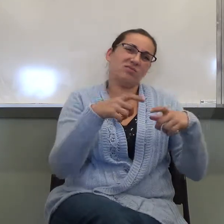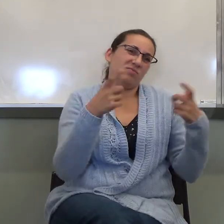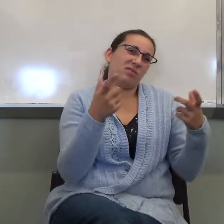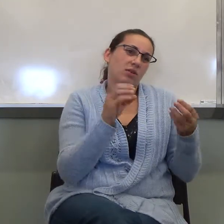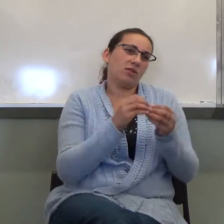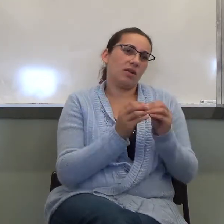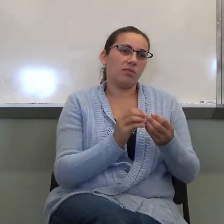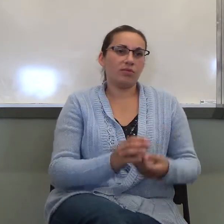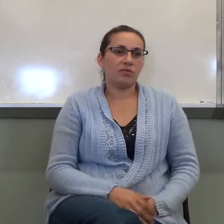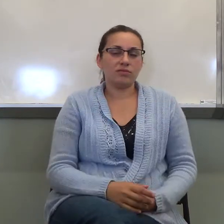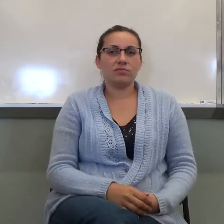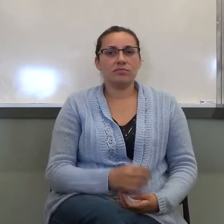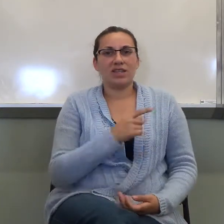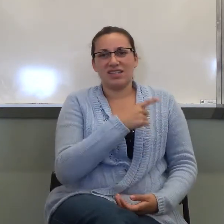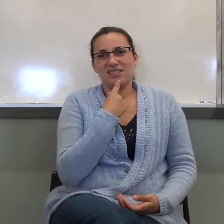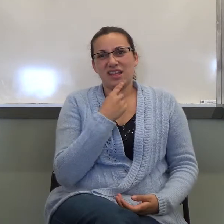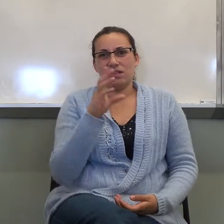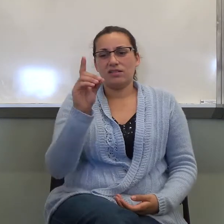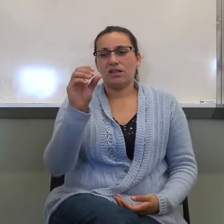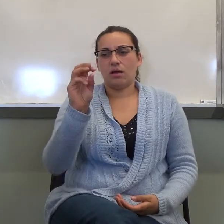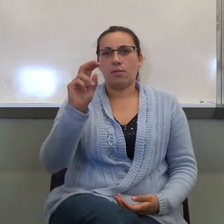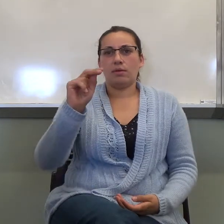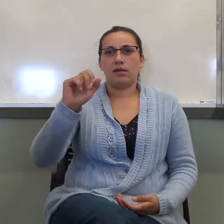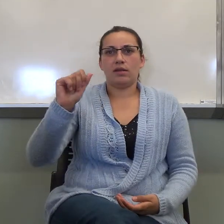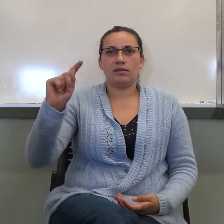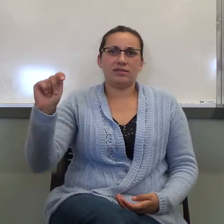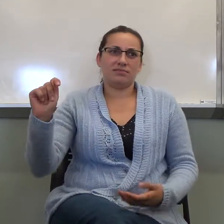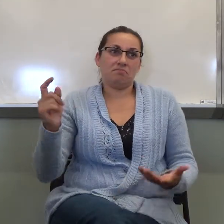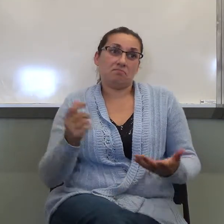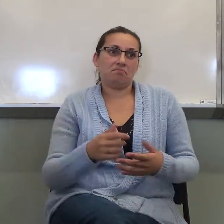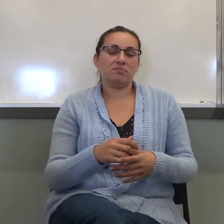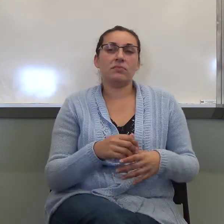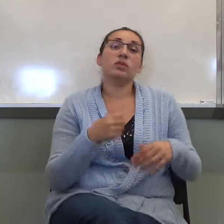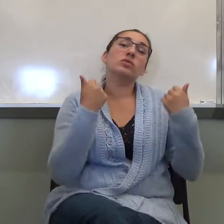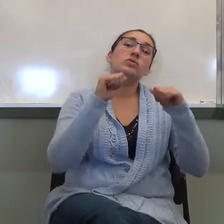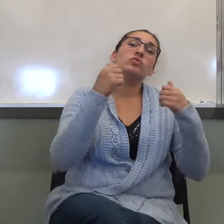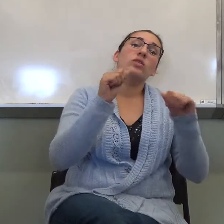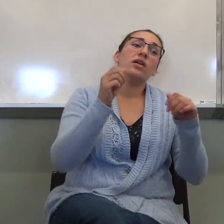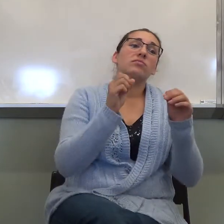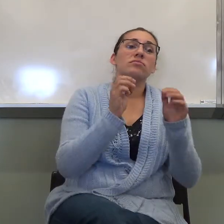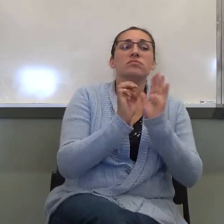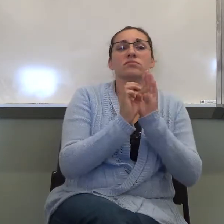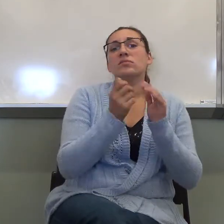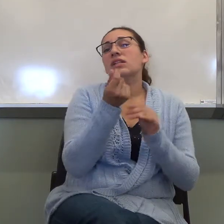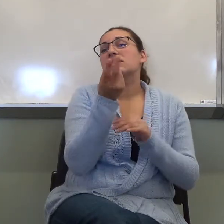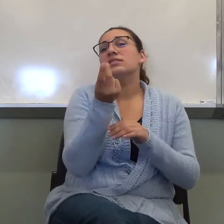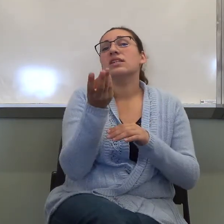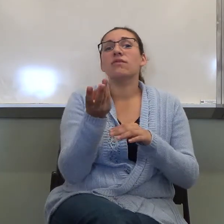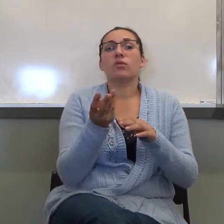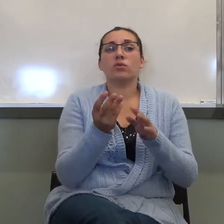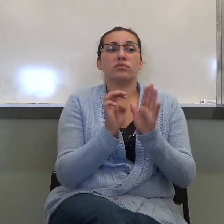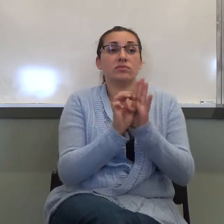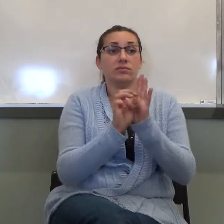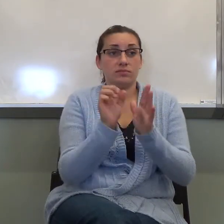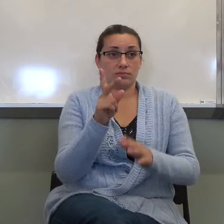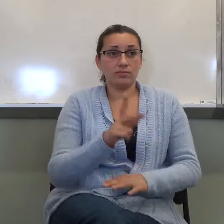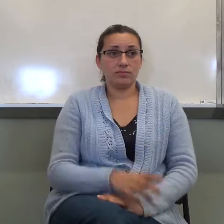Okay, let's do several examples of this until we get used to it or get tired of it or something like